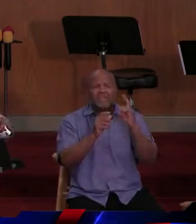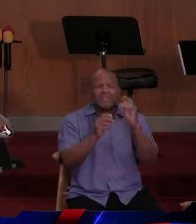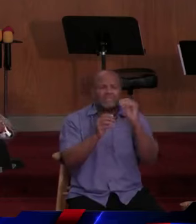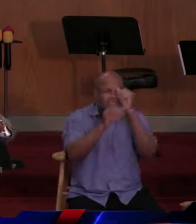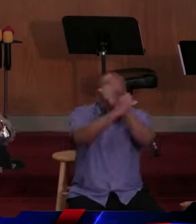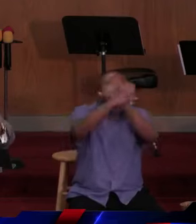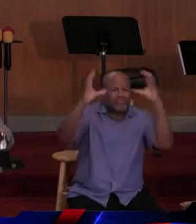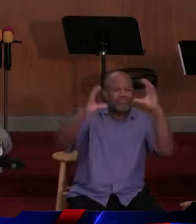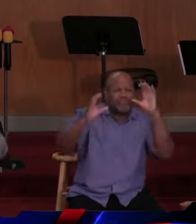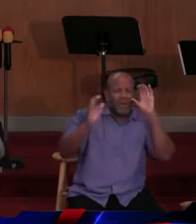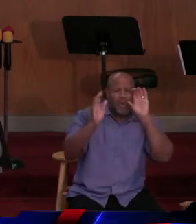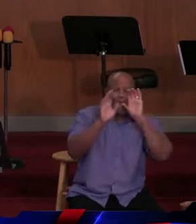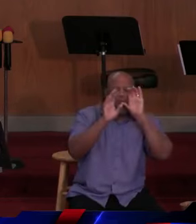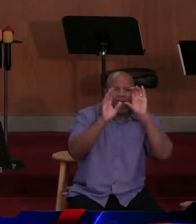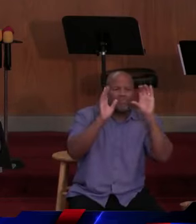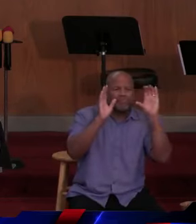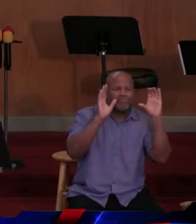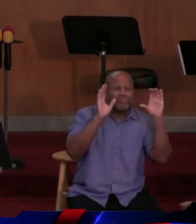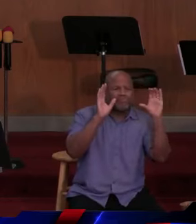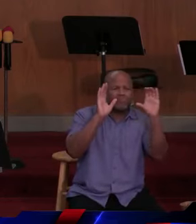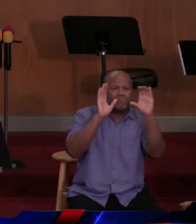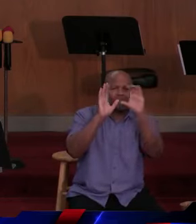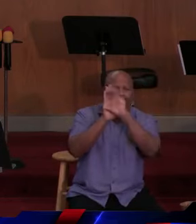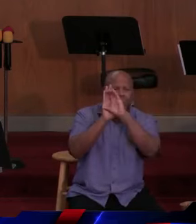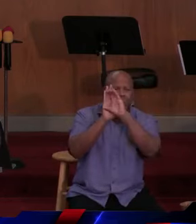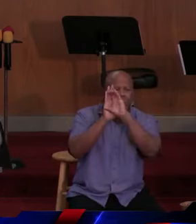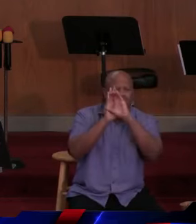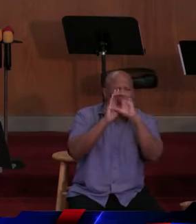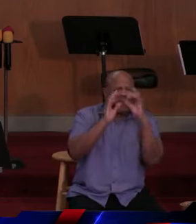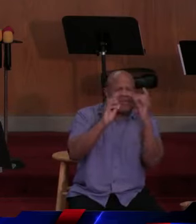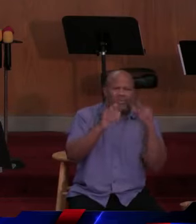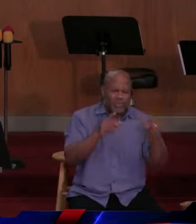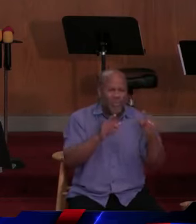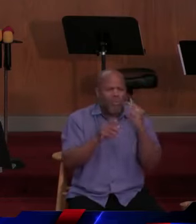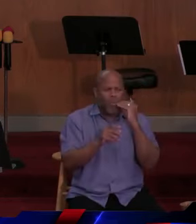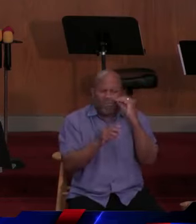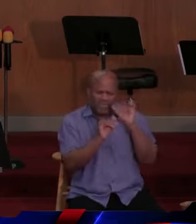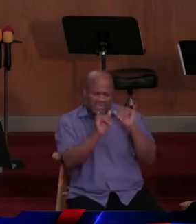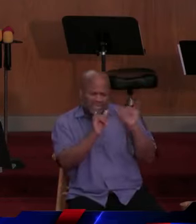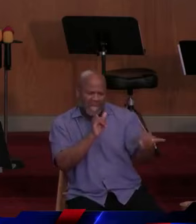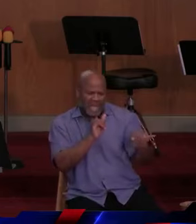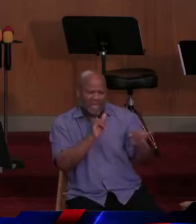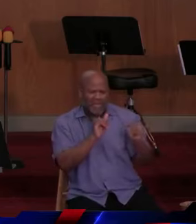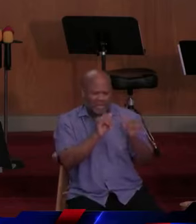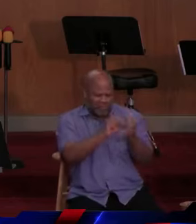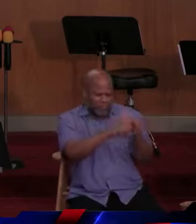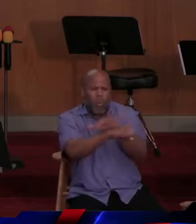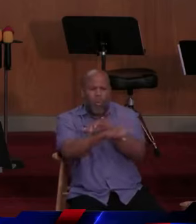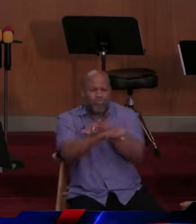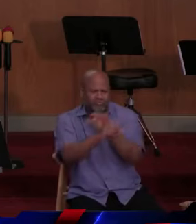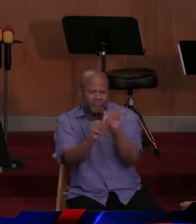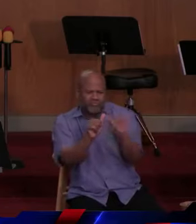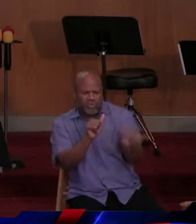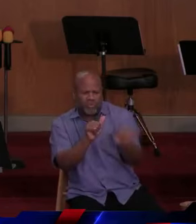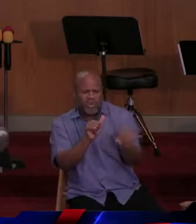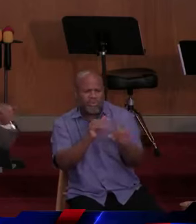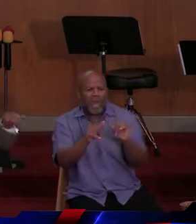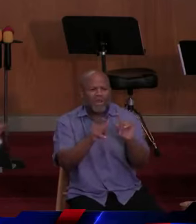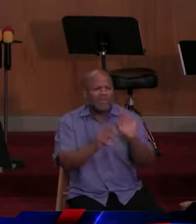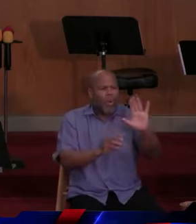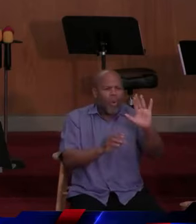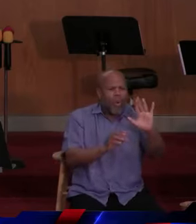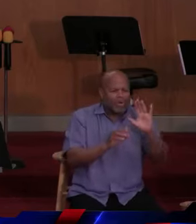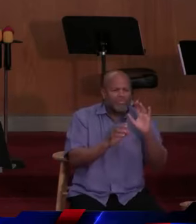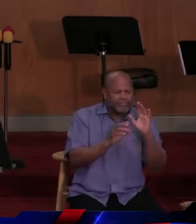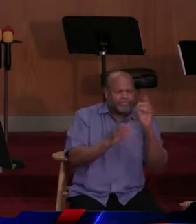this pseudo-isolation, in this COVID climate? What about how you see it has you